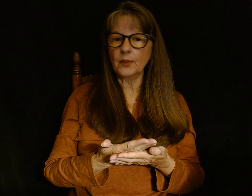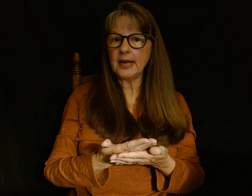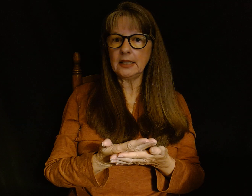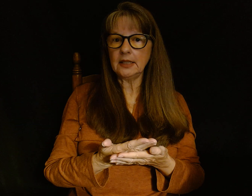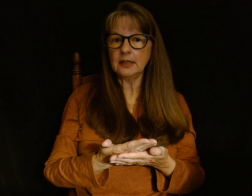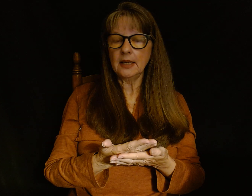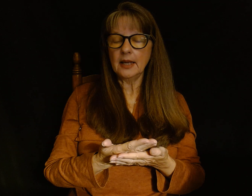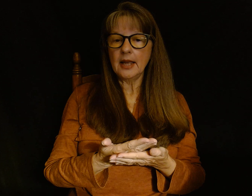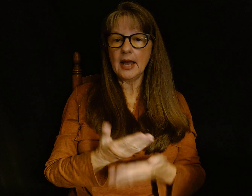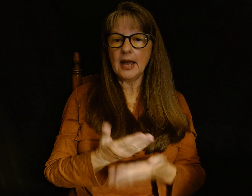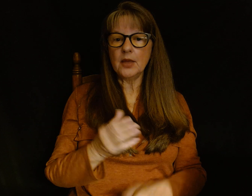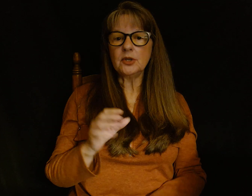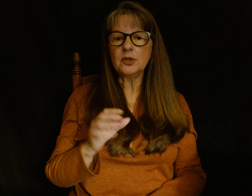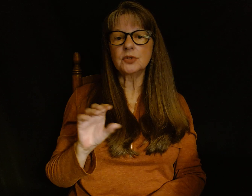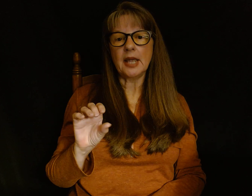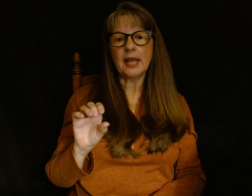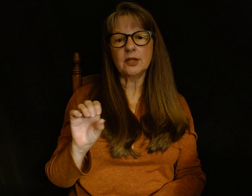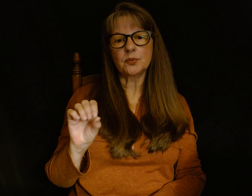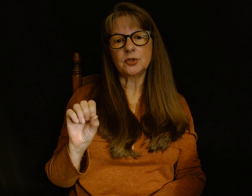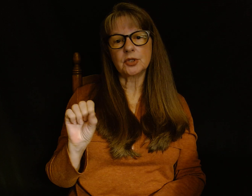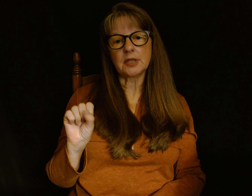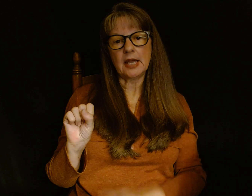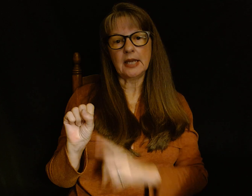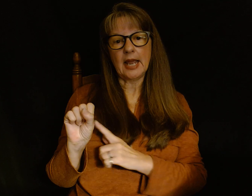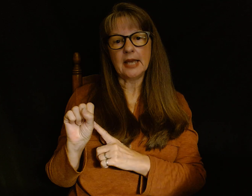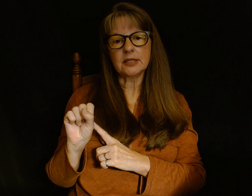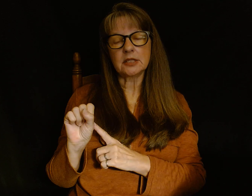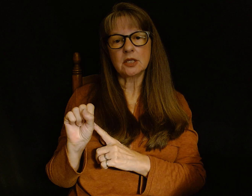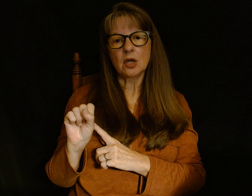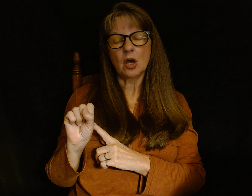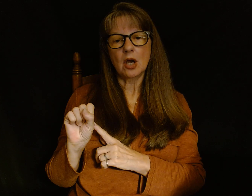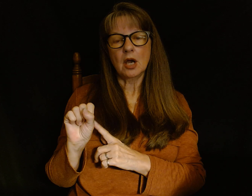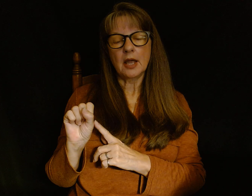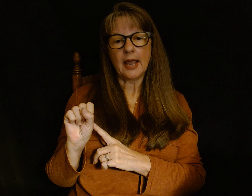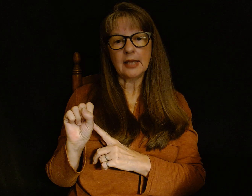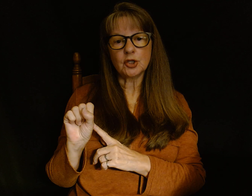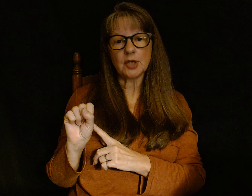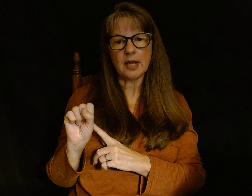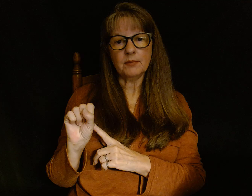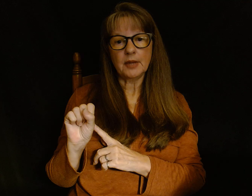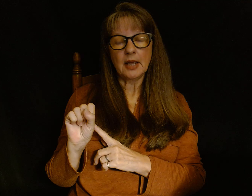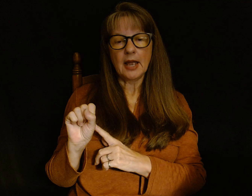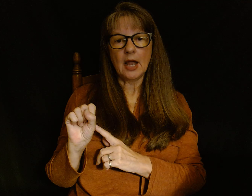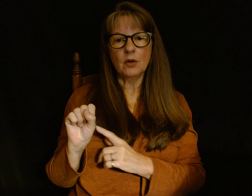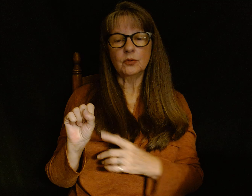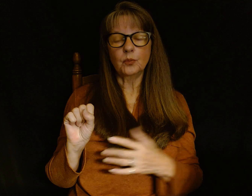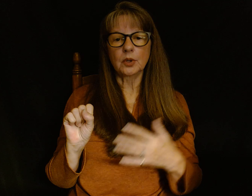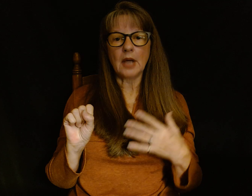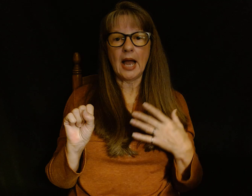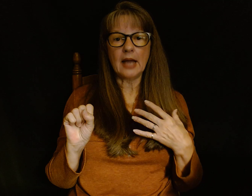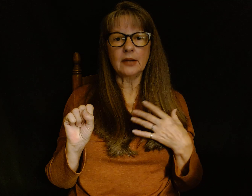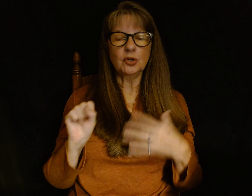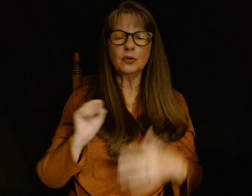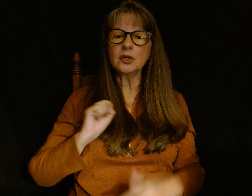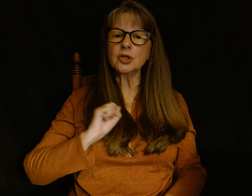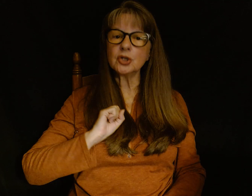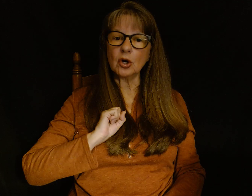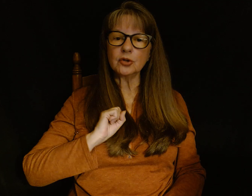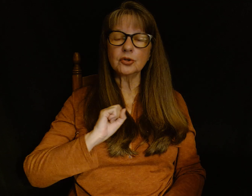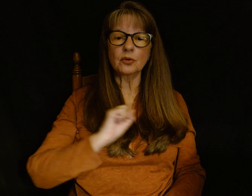already. And then we do saints, which is an S hand shape. And you could start to your right